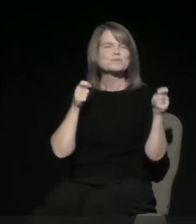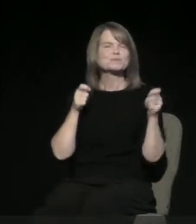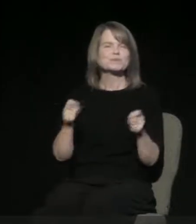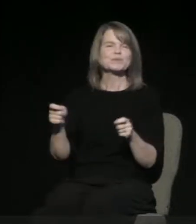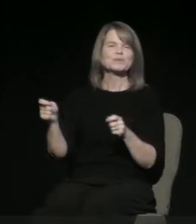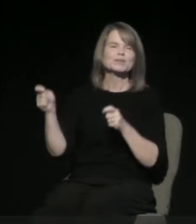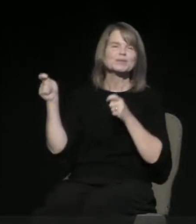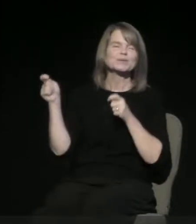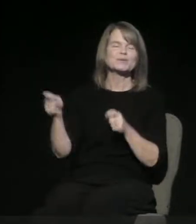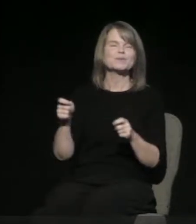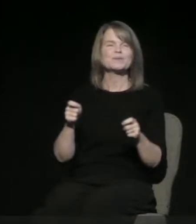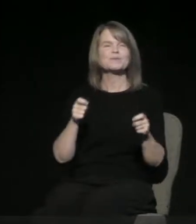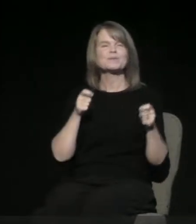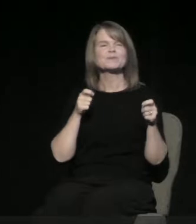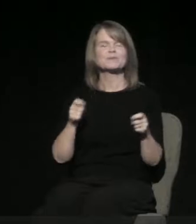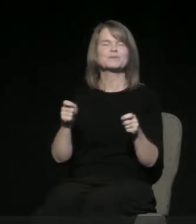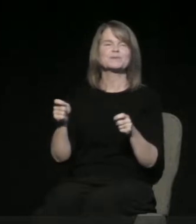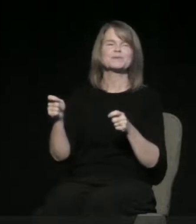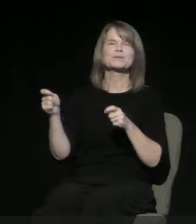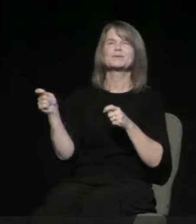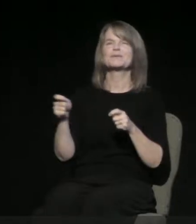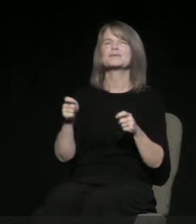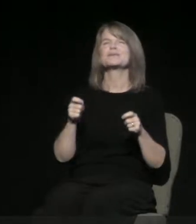belongs to you.